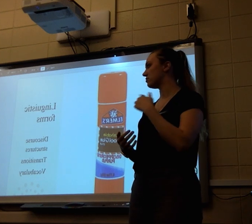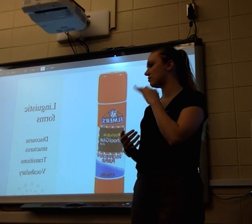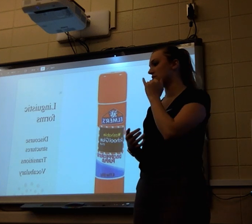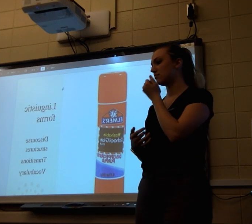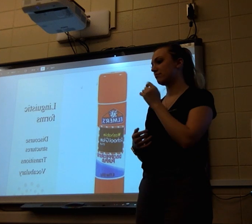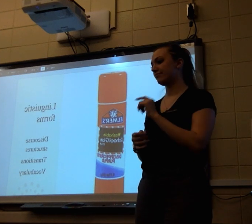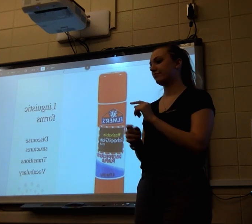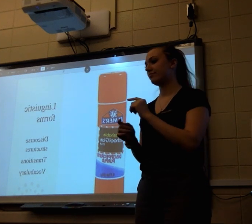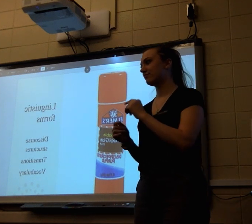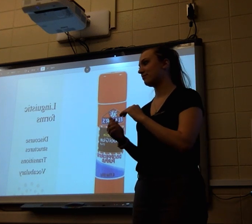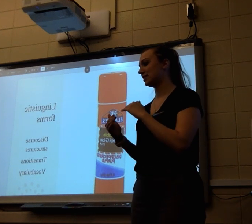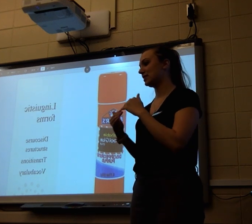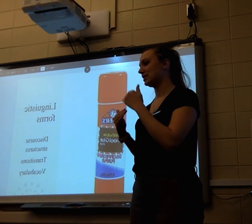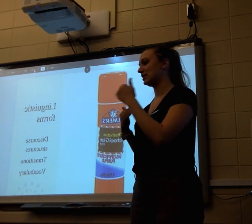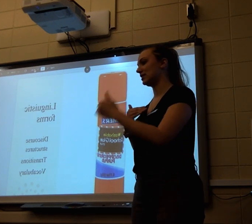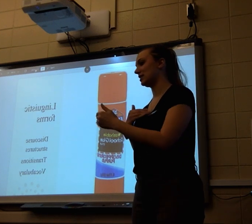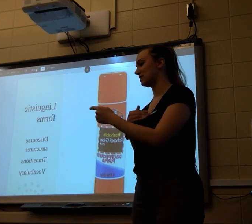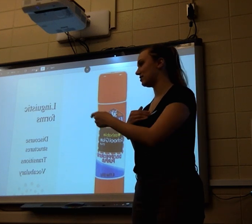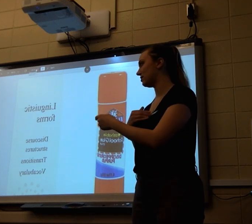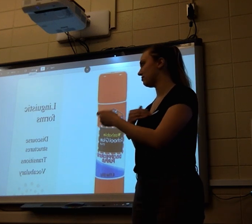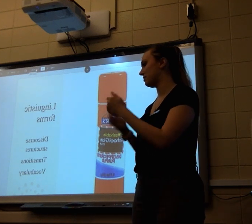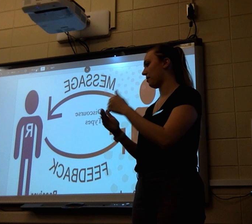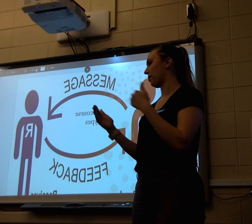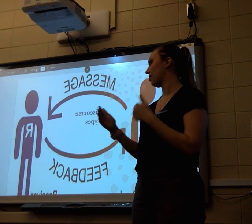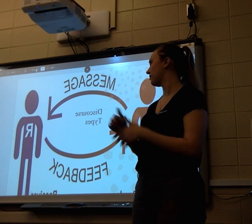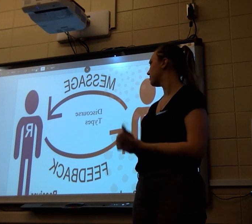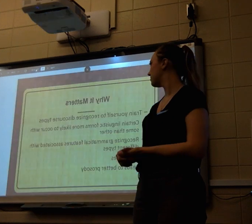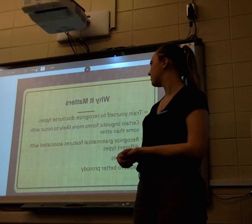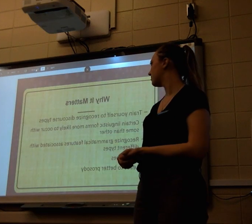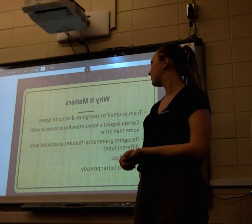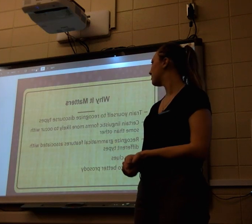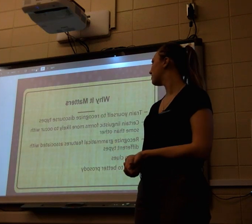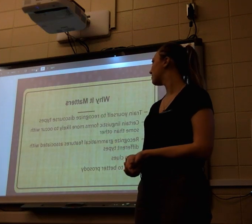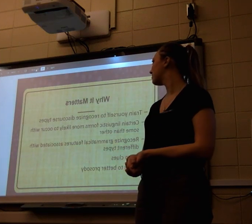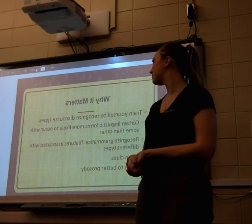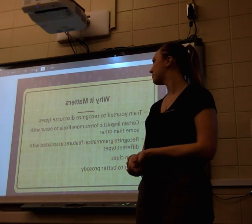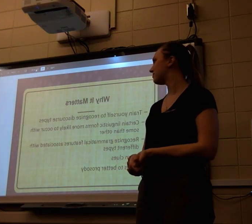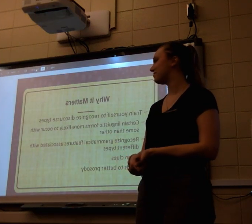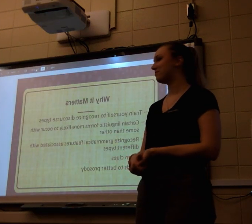way. You can go your own way.